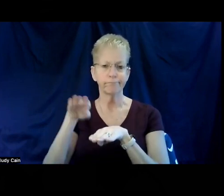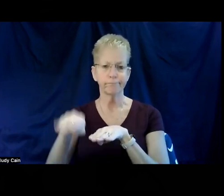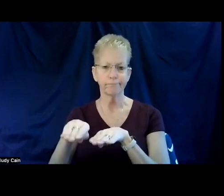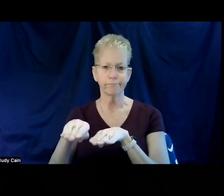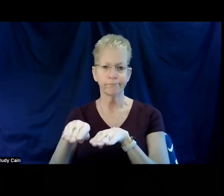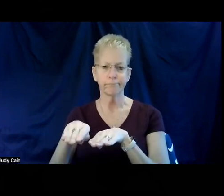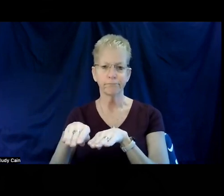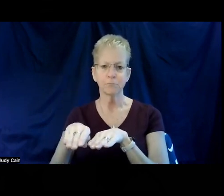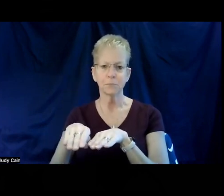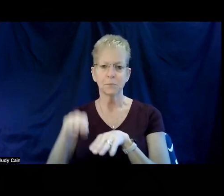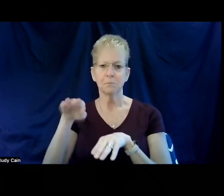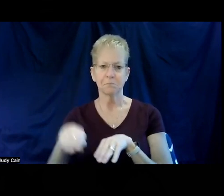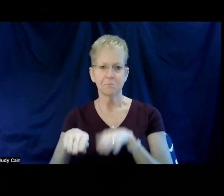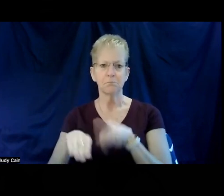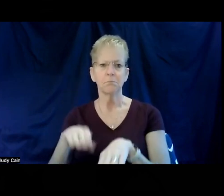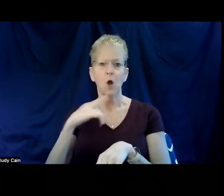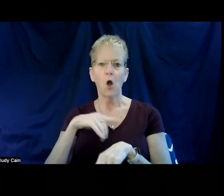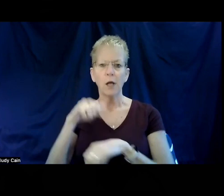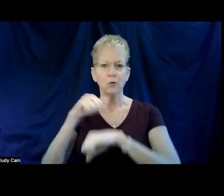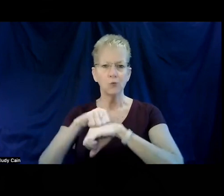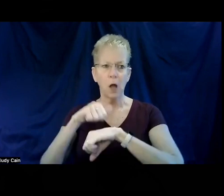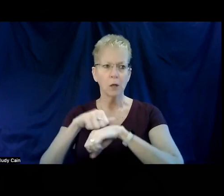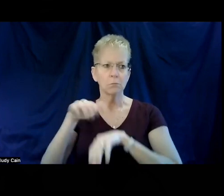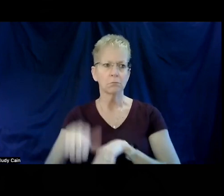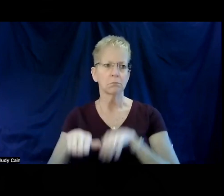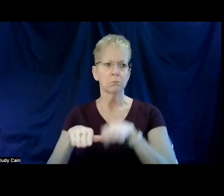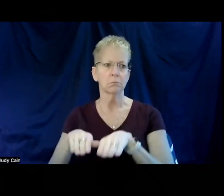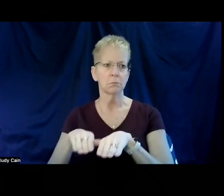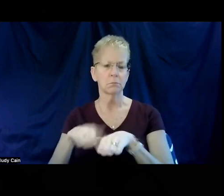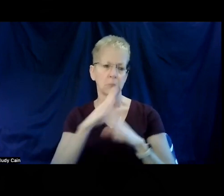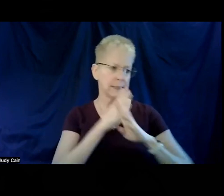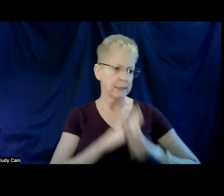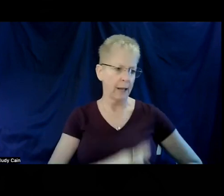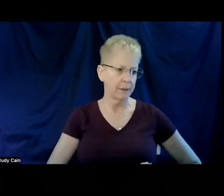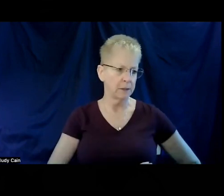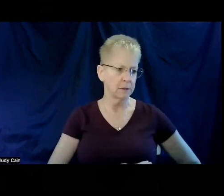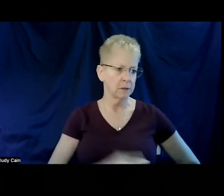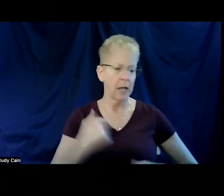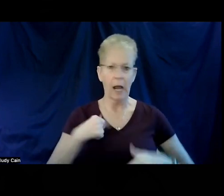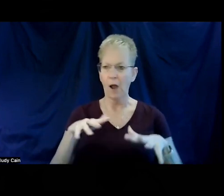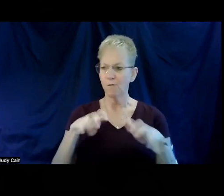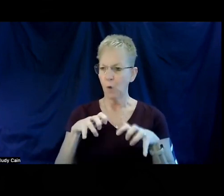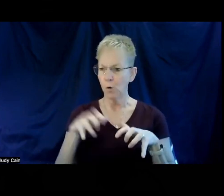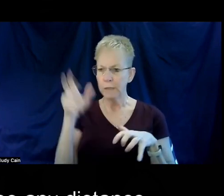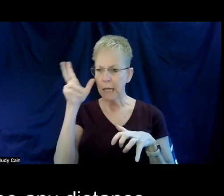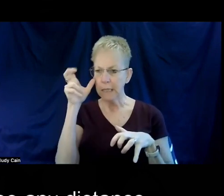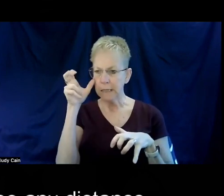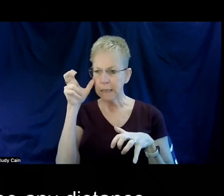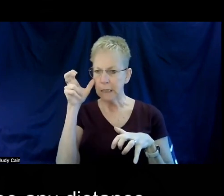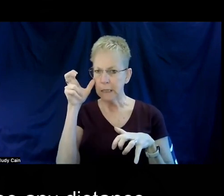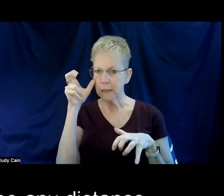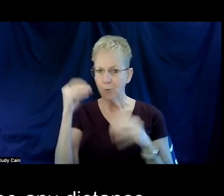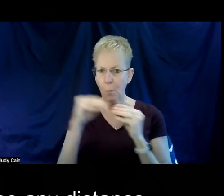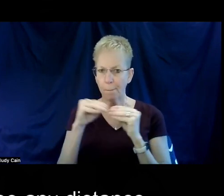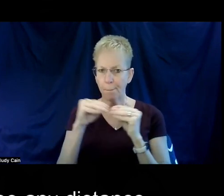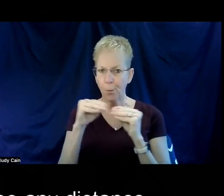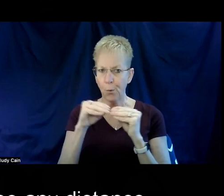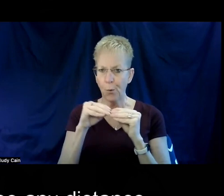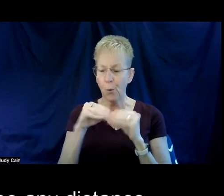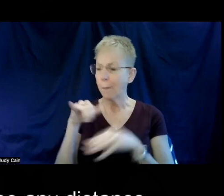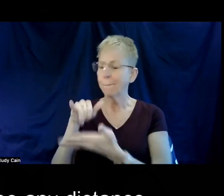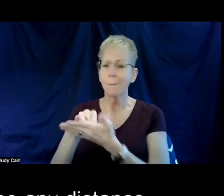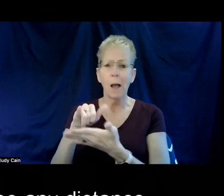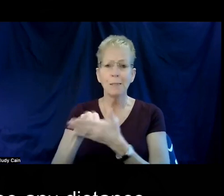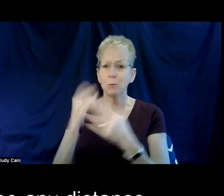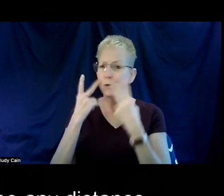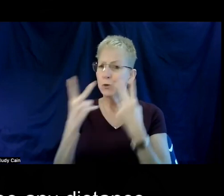boot heel on gravel. Silence. I froze, listening for another sound. It was impossible to see any